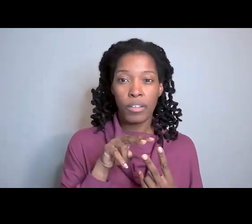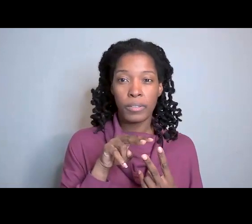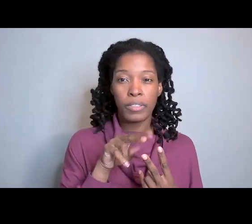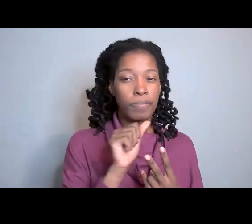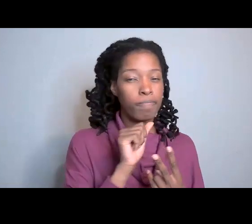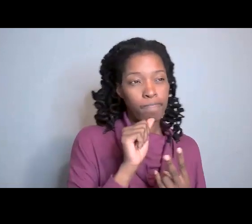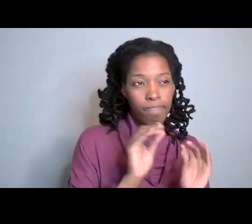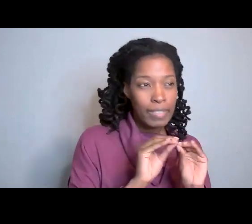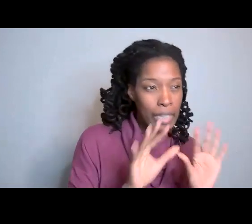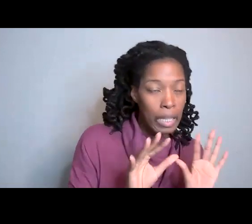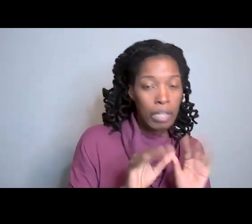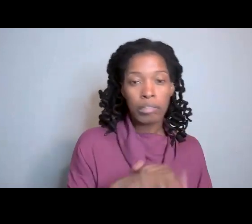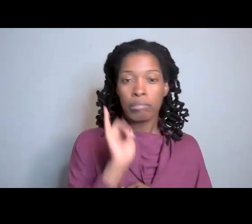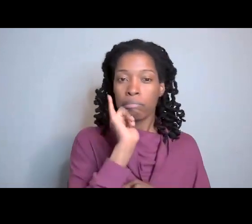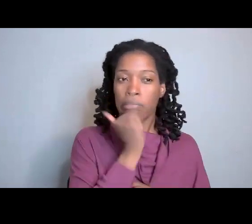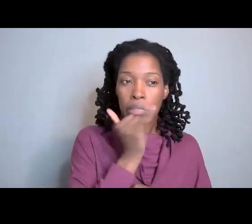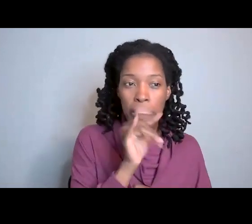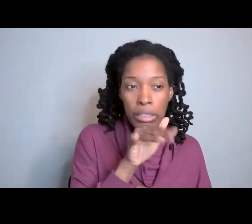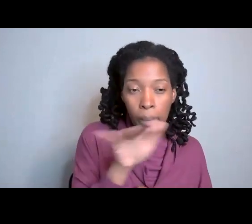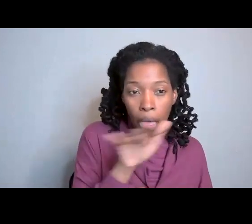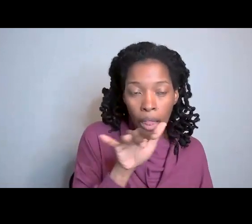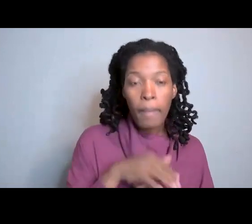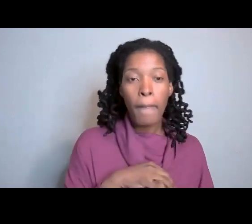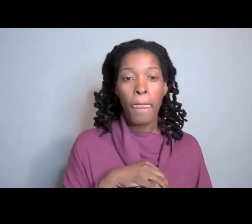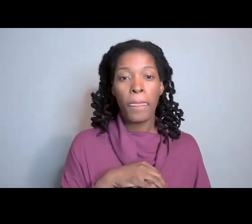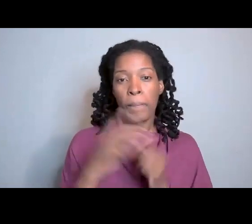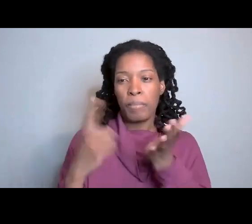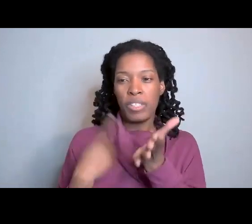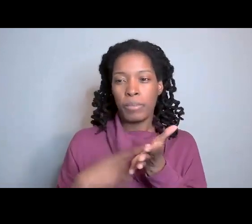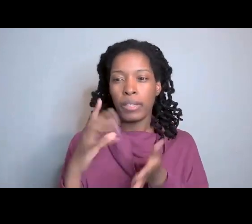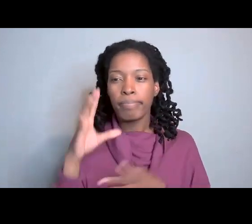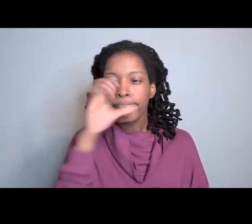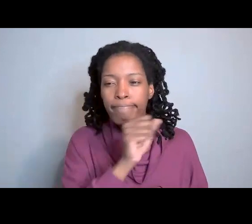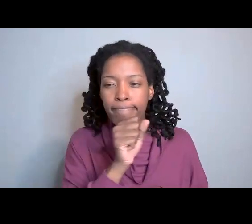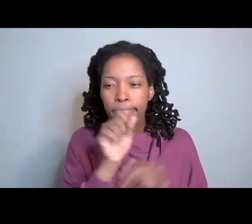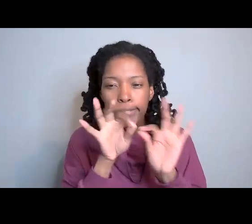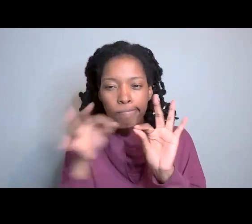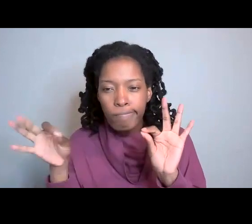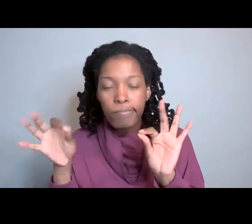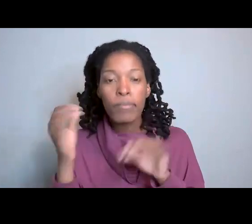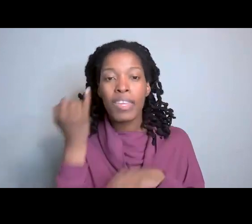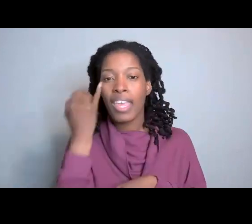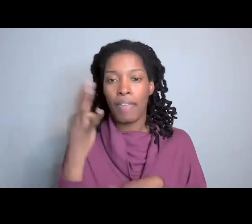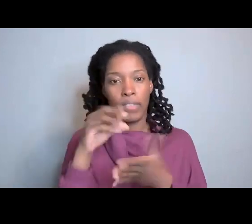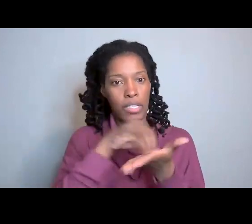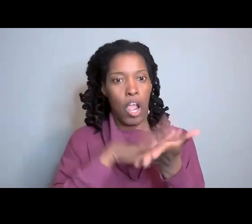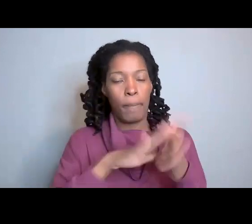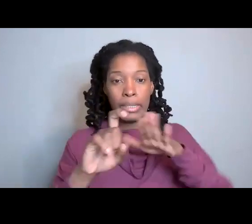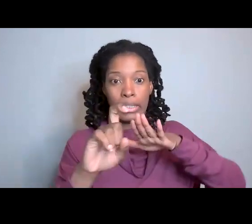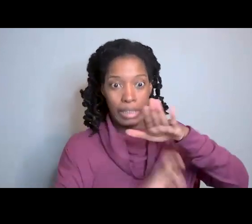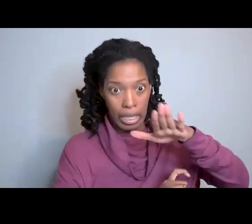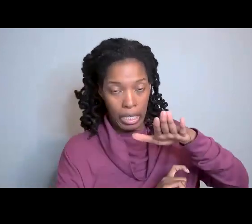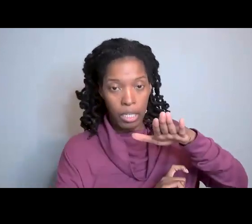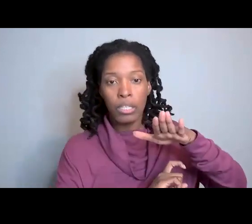mishandled, misspelled. Some names can get lost, or if the document scanned, if it is an